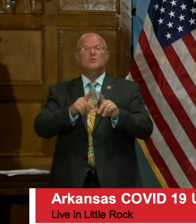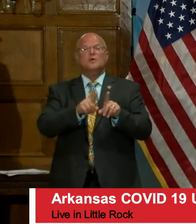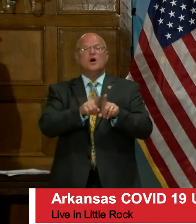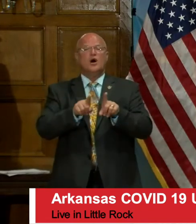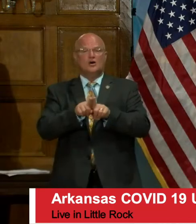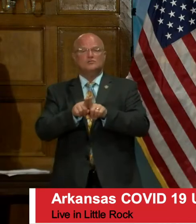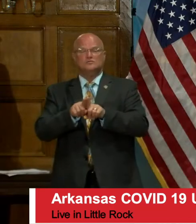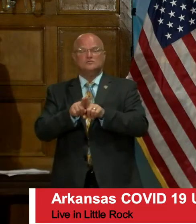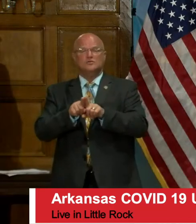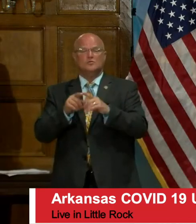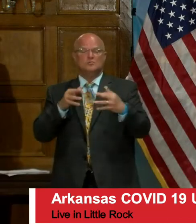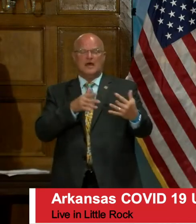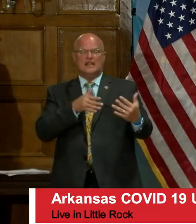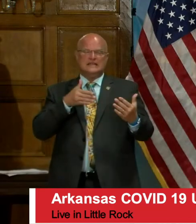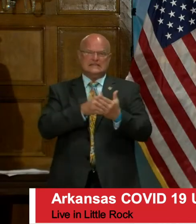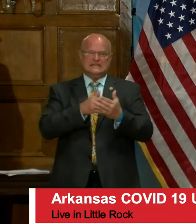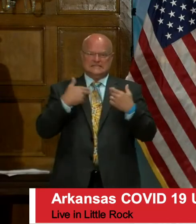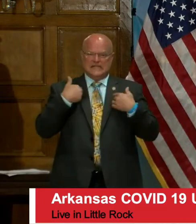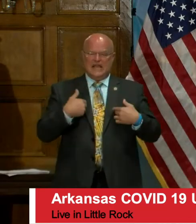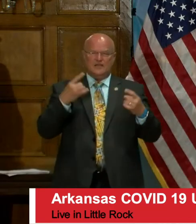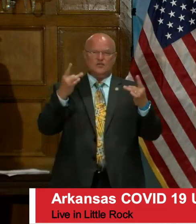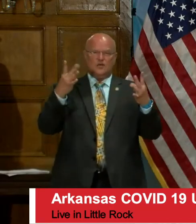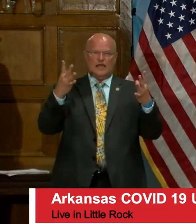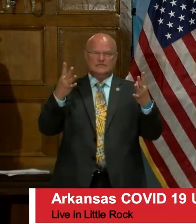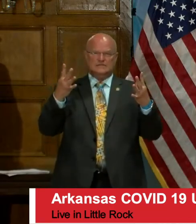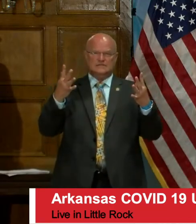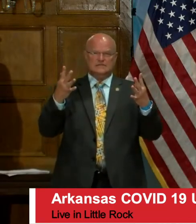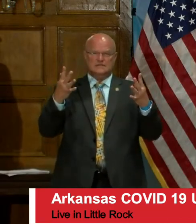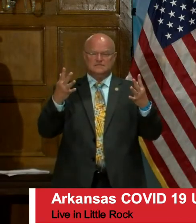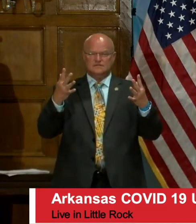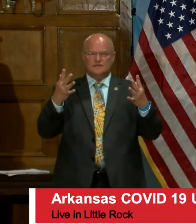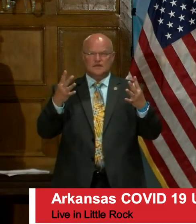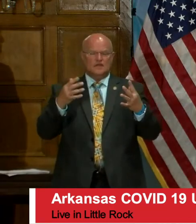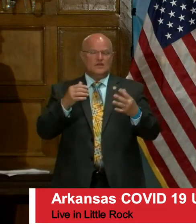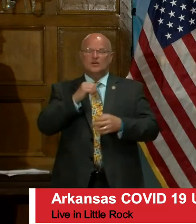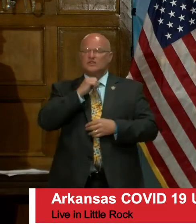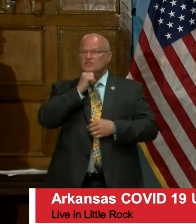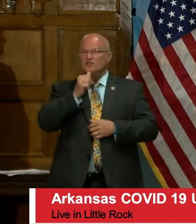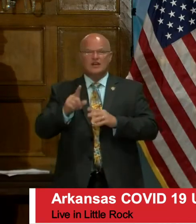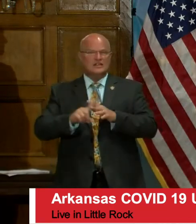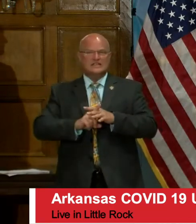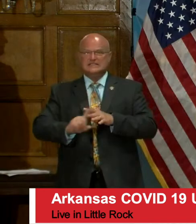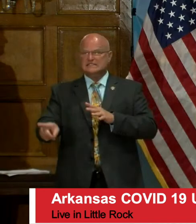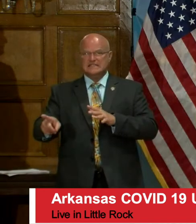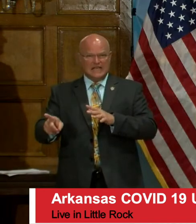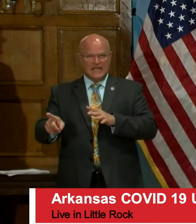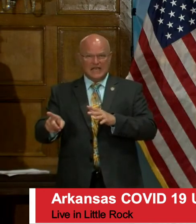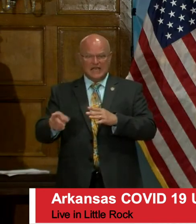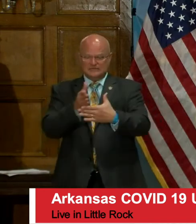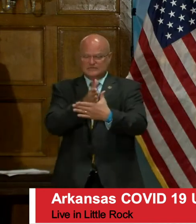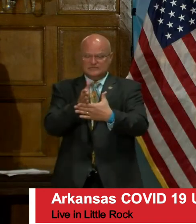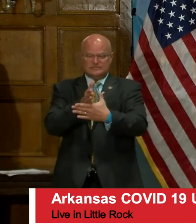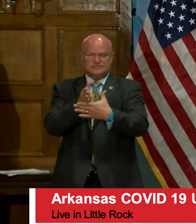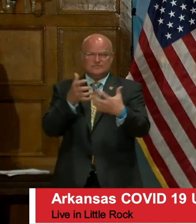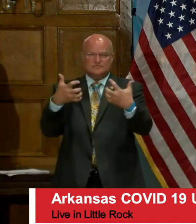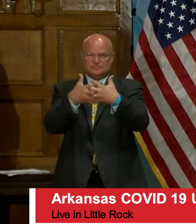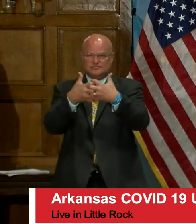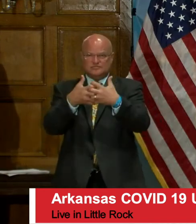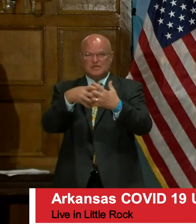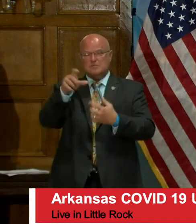also battle the health crisis. You're not going to escape the interlinked nature of these two